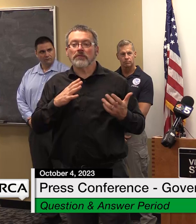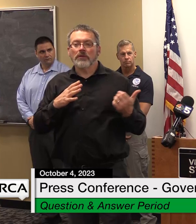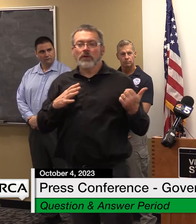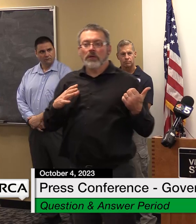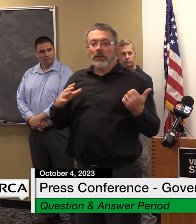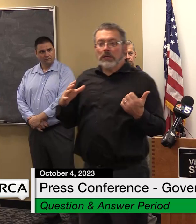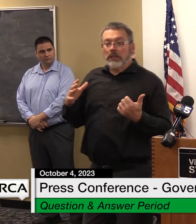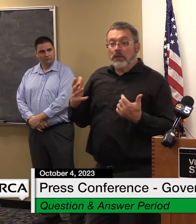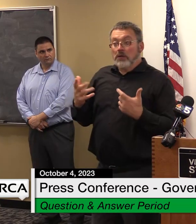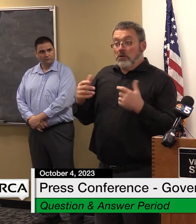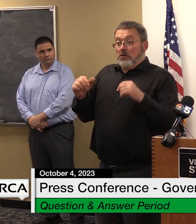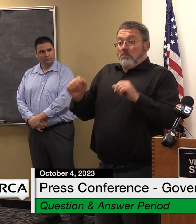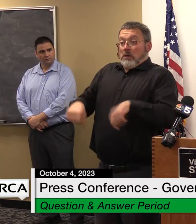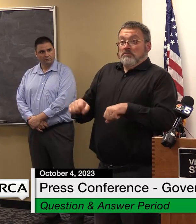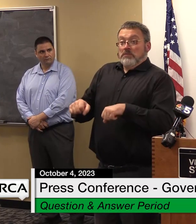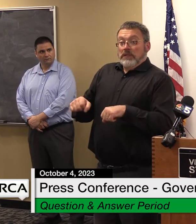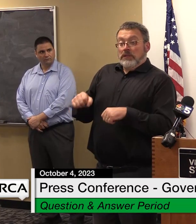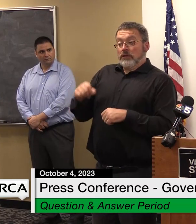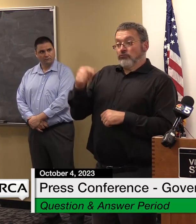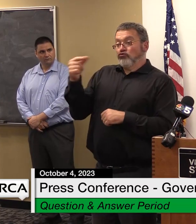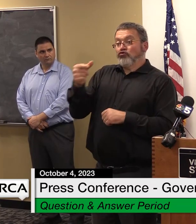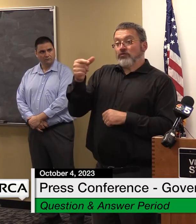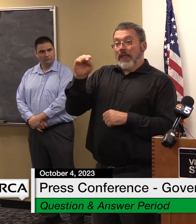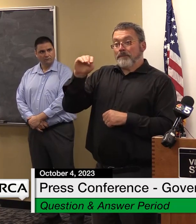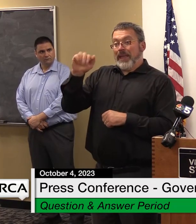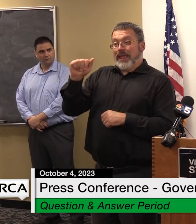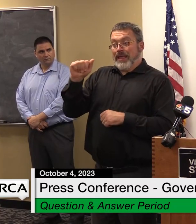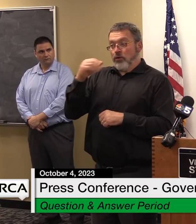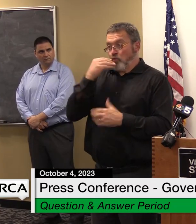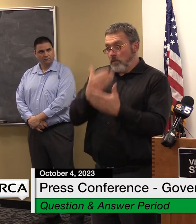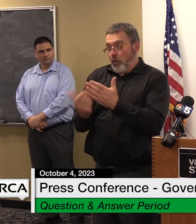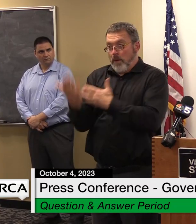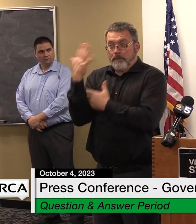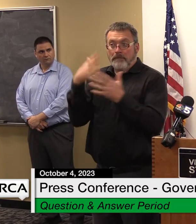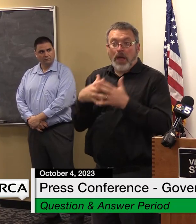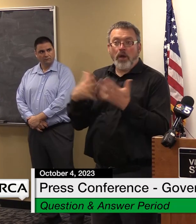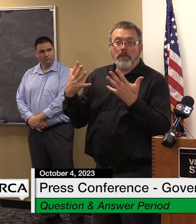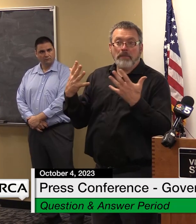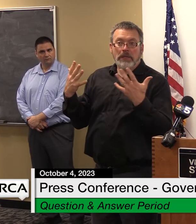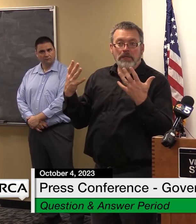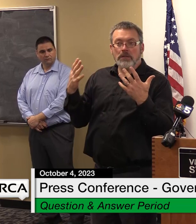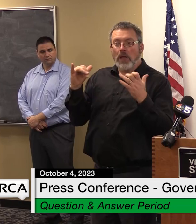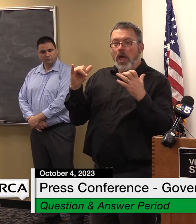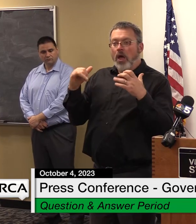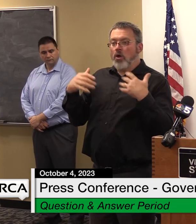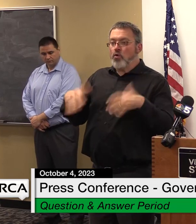story, maybe on Good Morning America at some point, which will give it more attention.